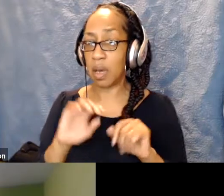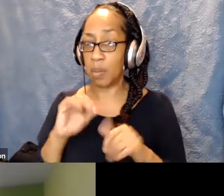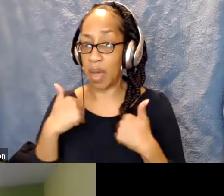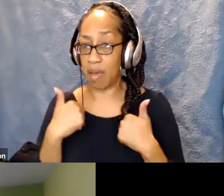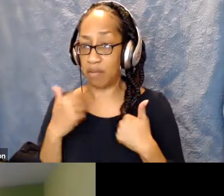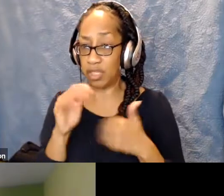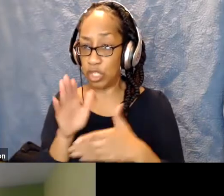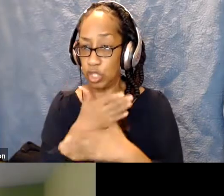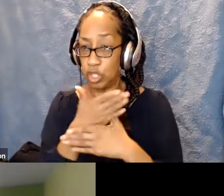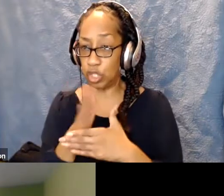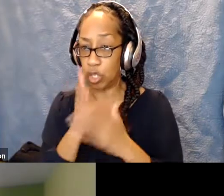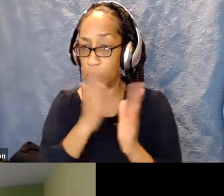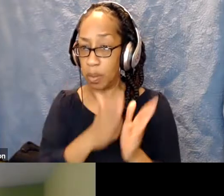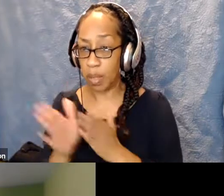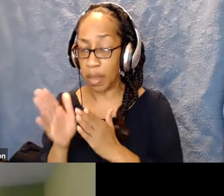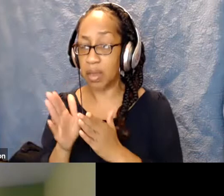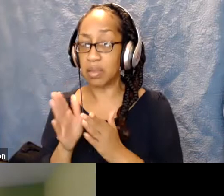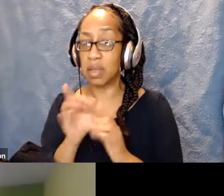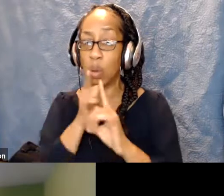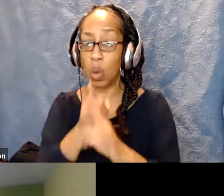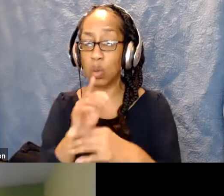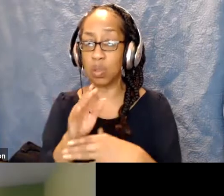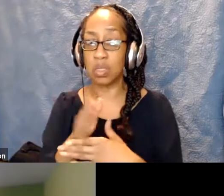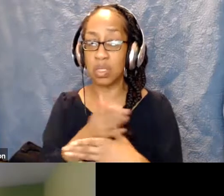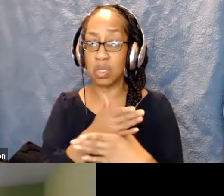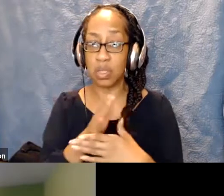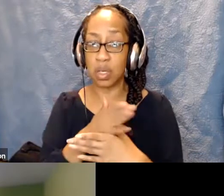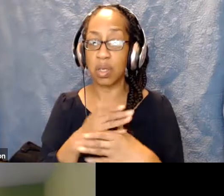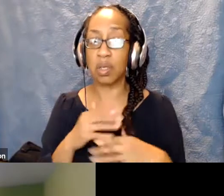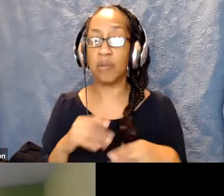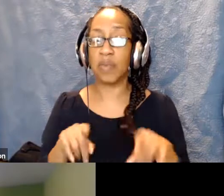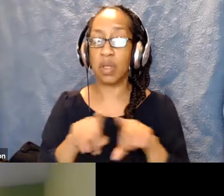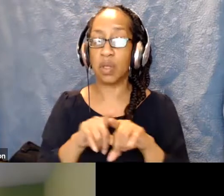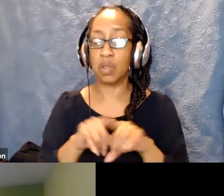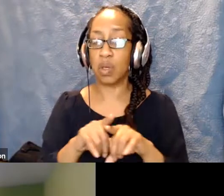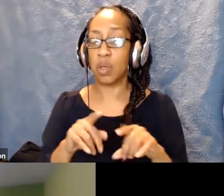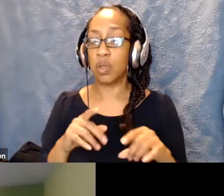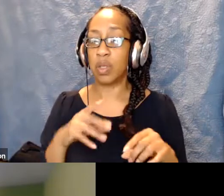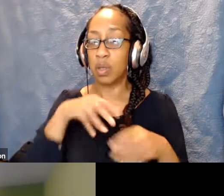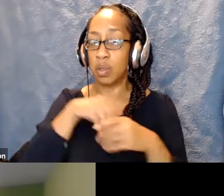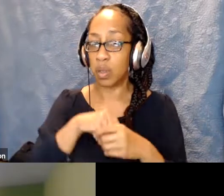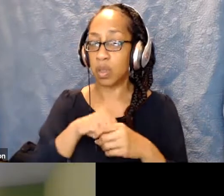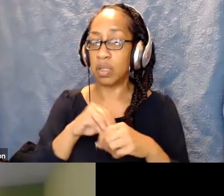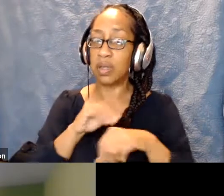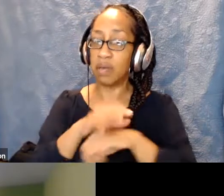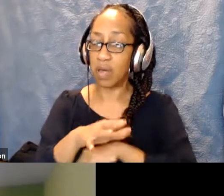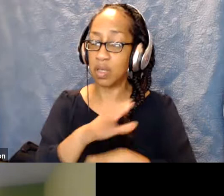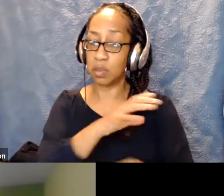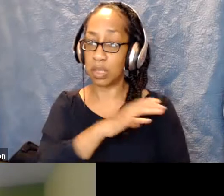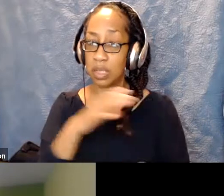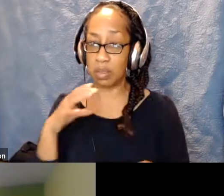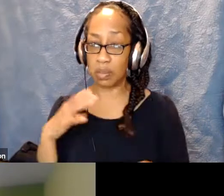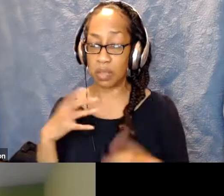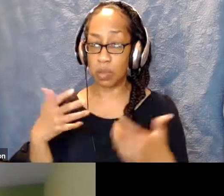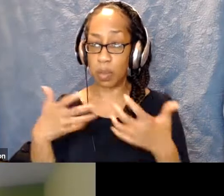as national organizations. NASD has a seat at the Perkins Act Advisory Committee, so we're partnering with our career and technical